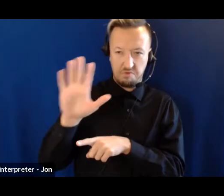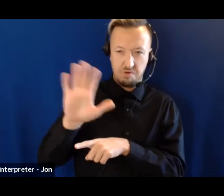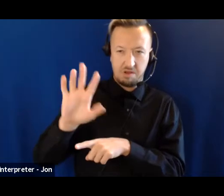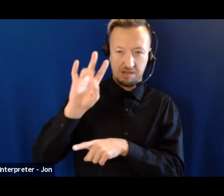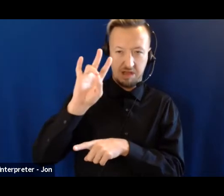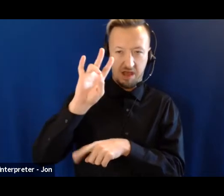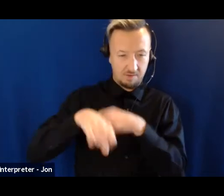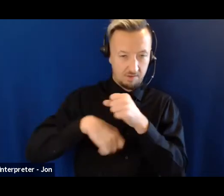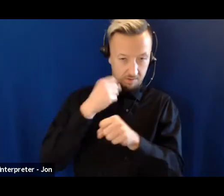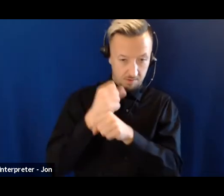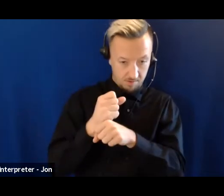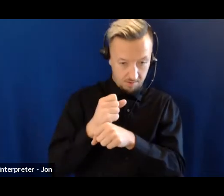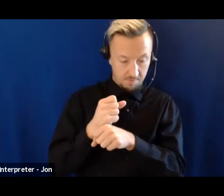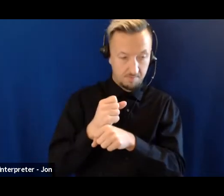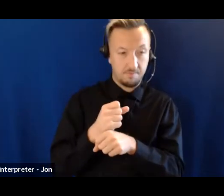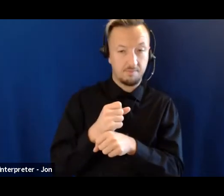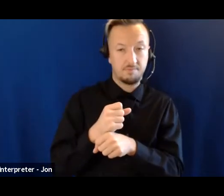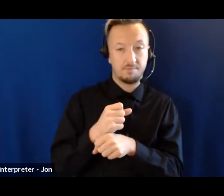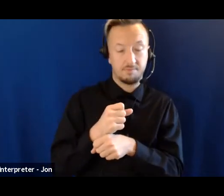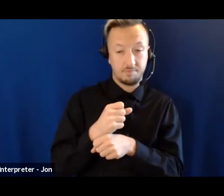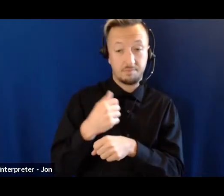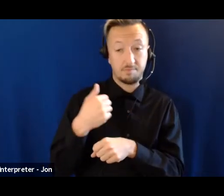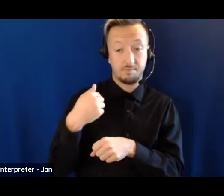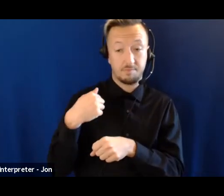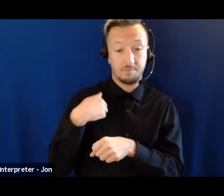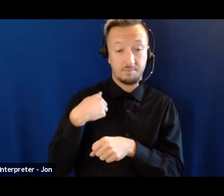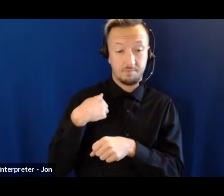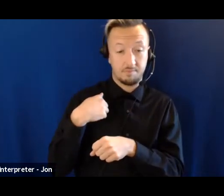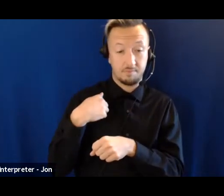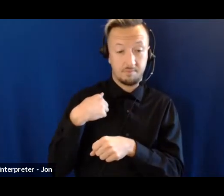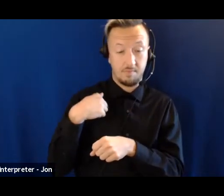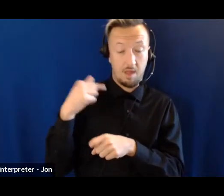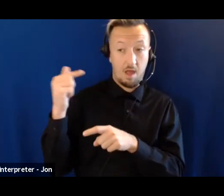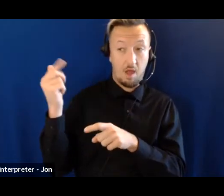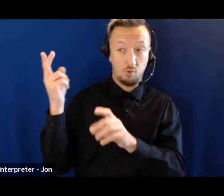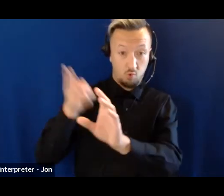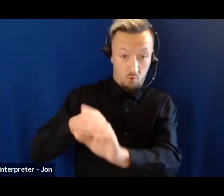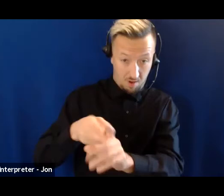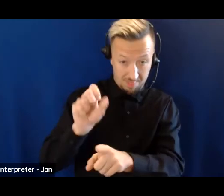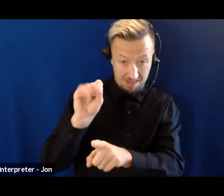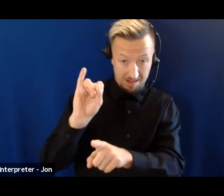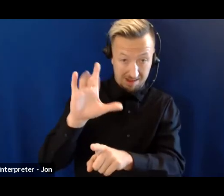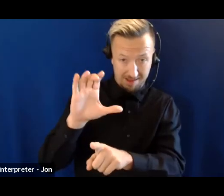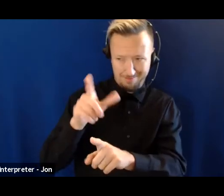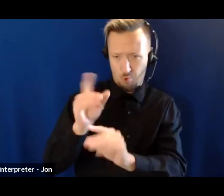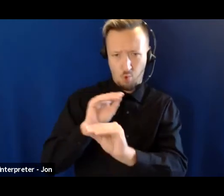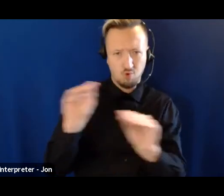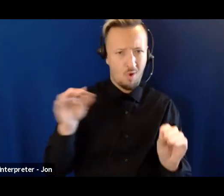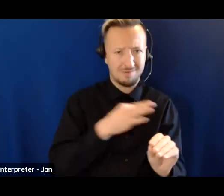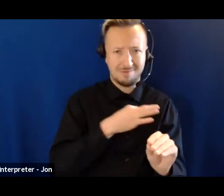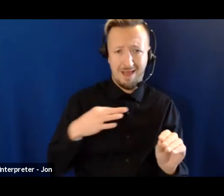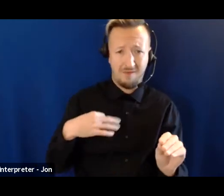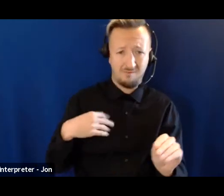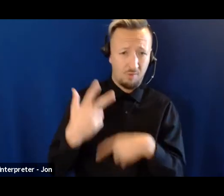I came to the Silk, they had been without staff for about 3 years. Before that, they'd had the same